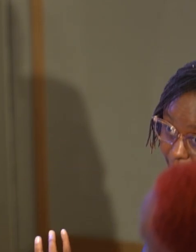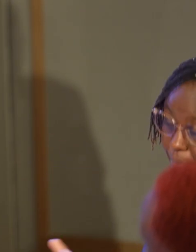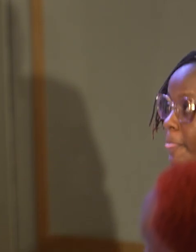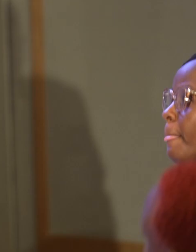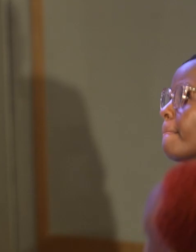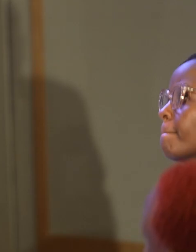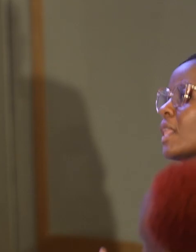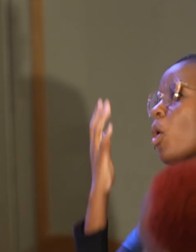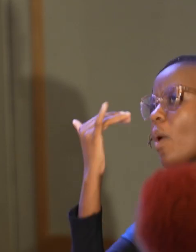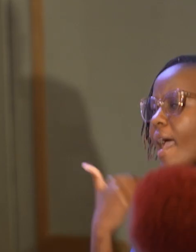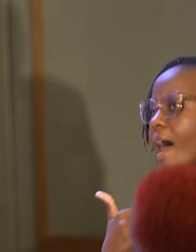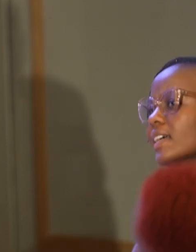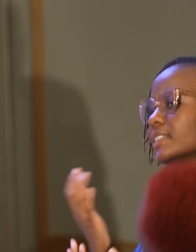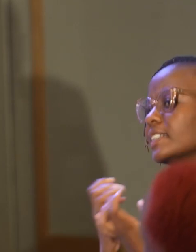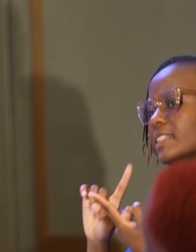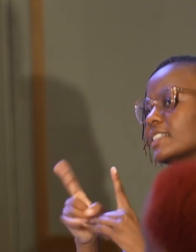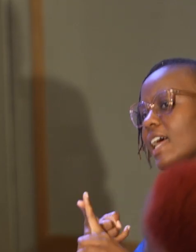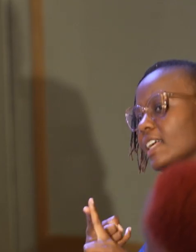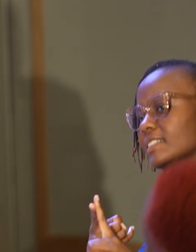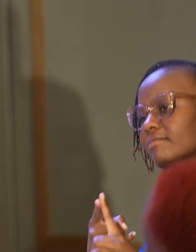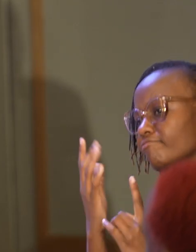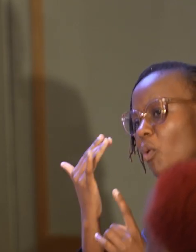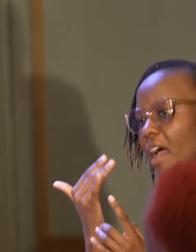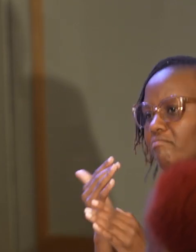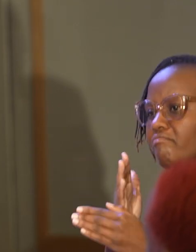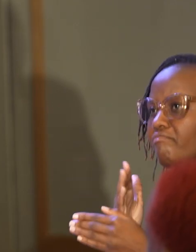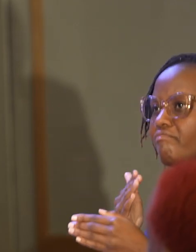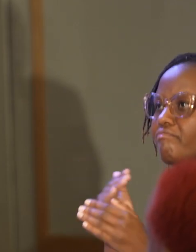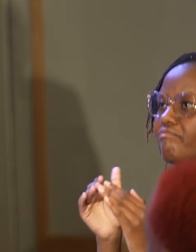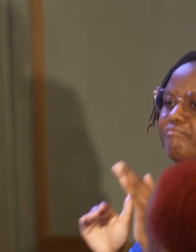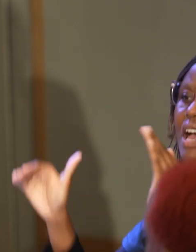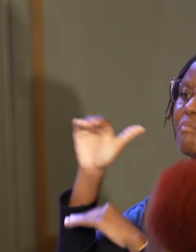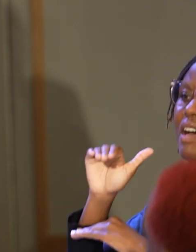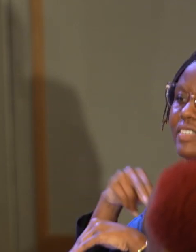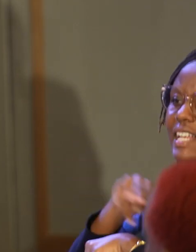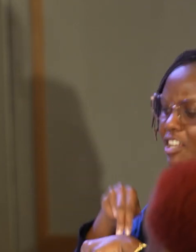Now, why do we need a standard beyond the national boundaries?